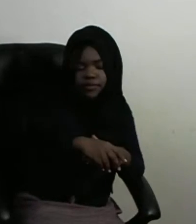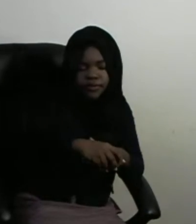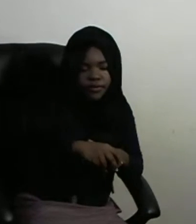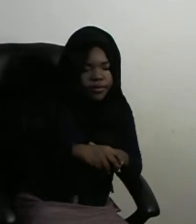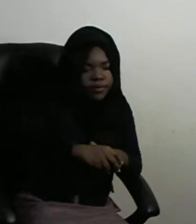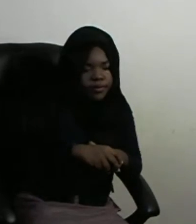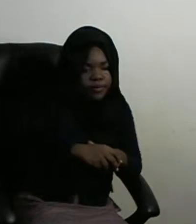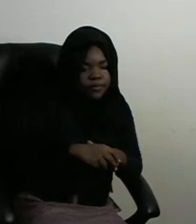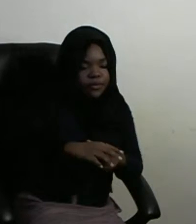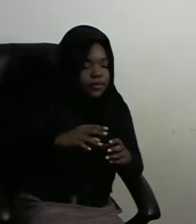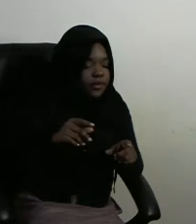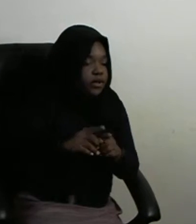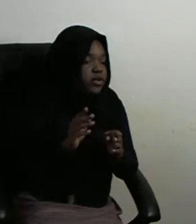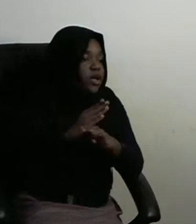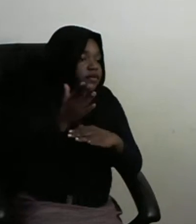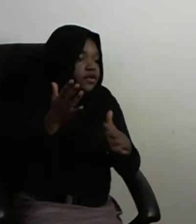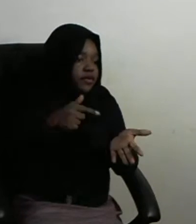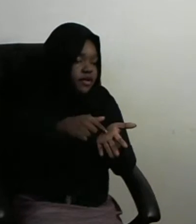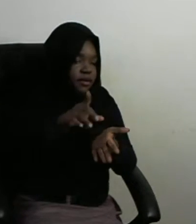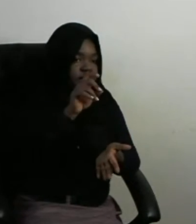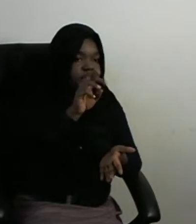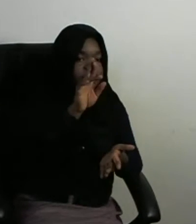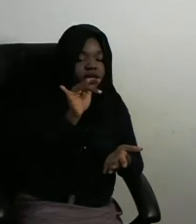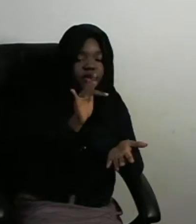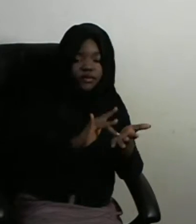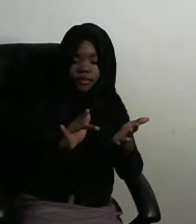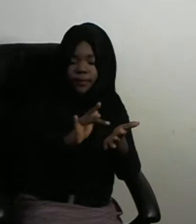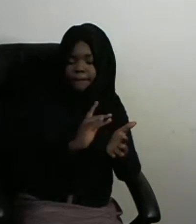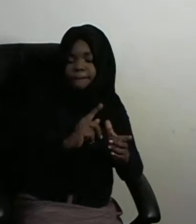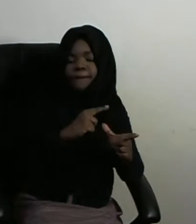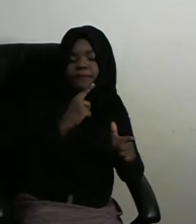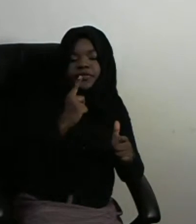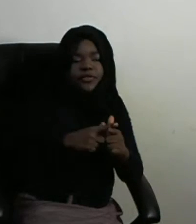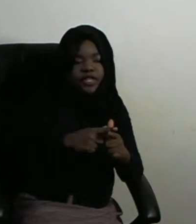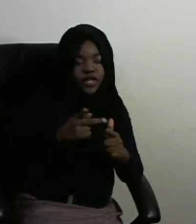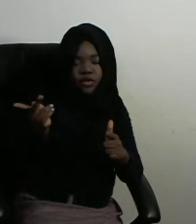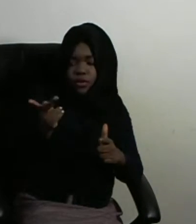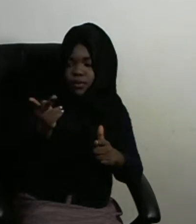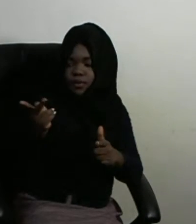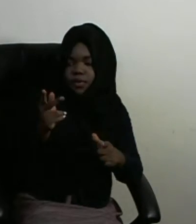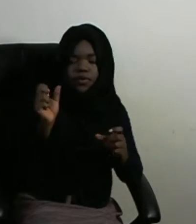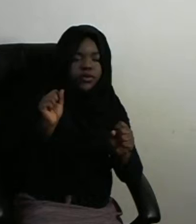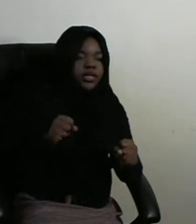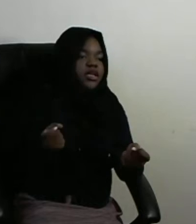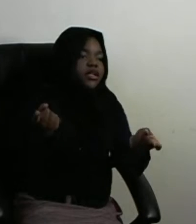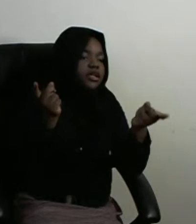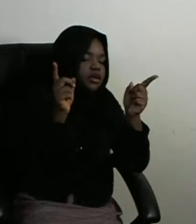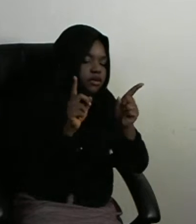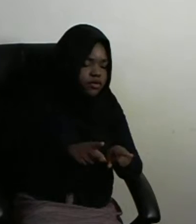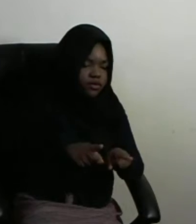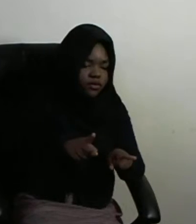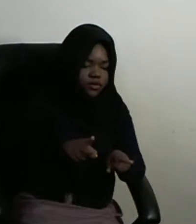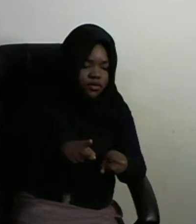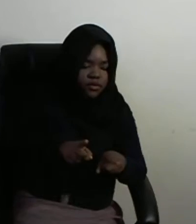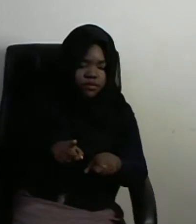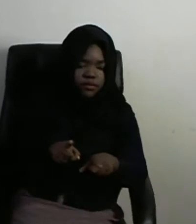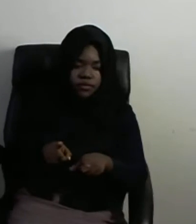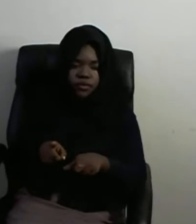And after you pay the dower, then you both could agree